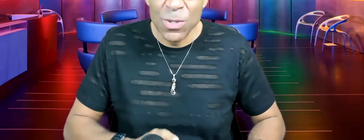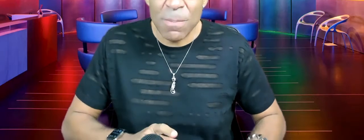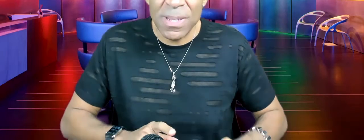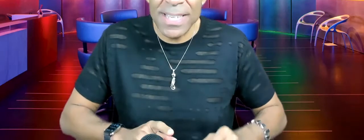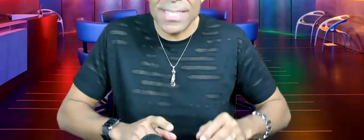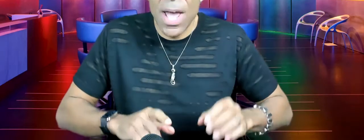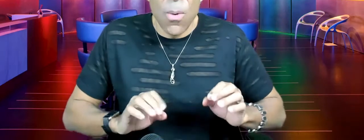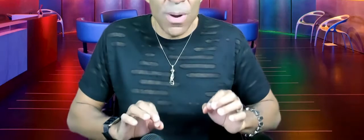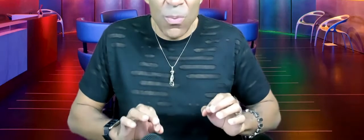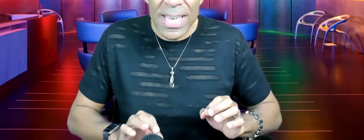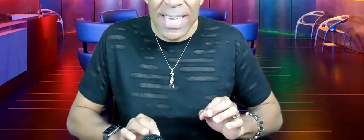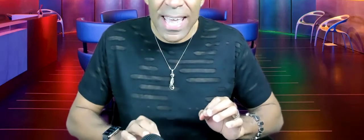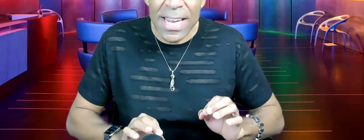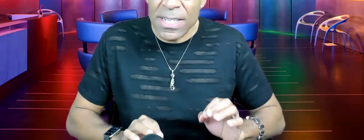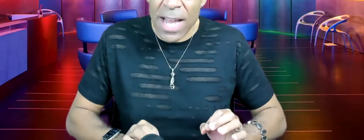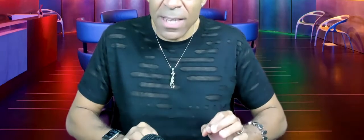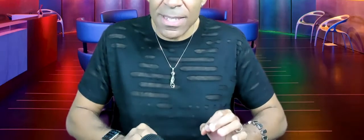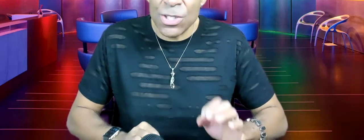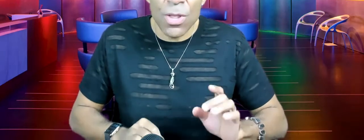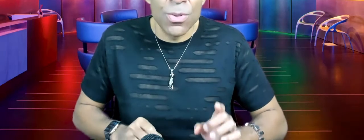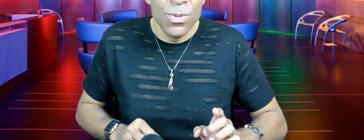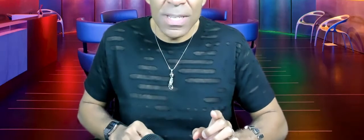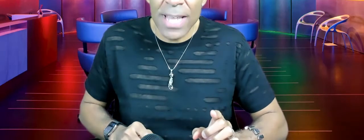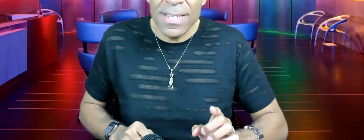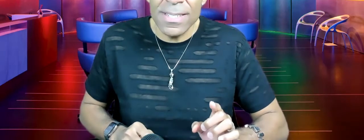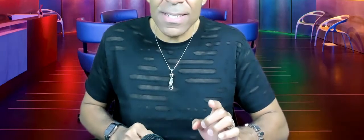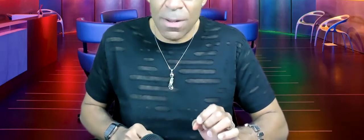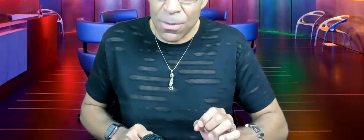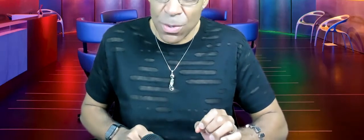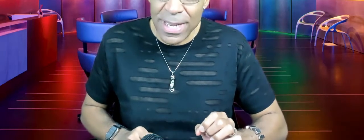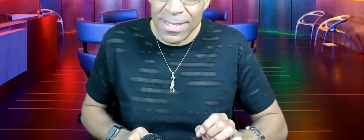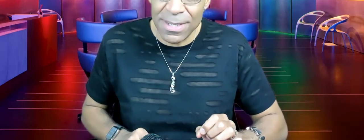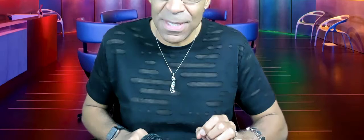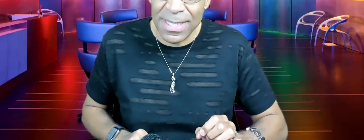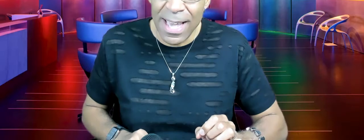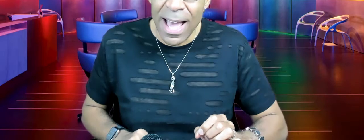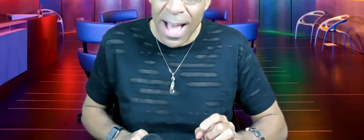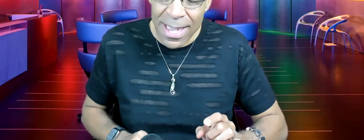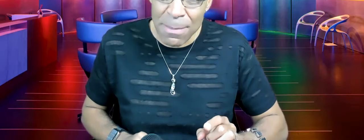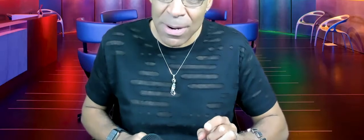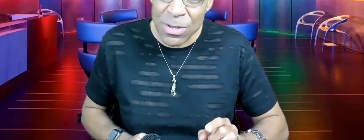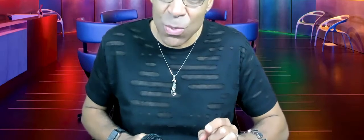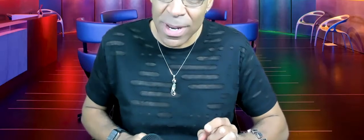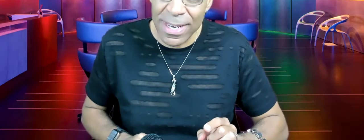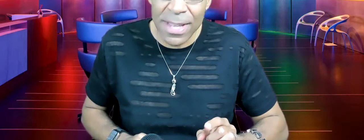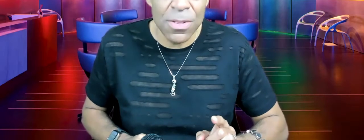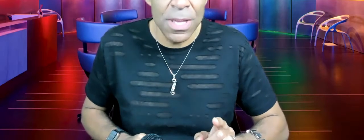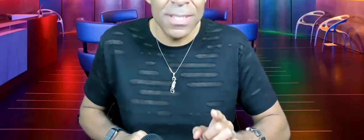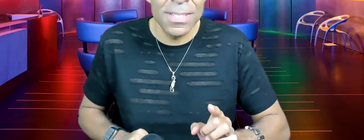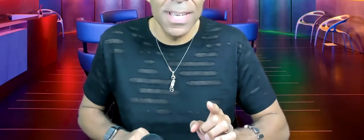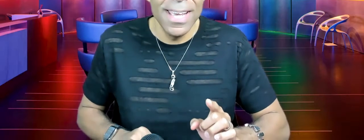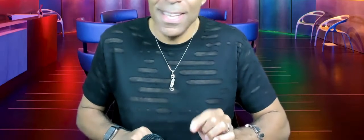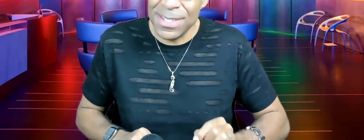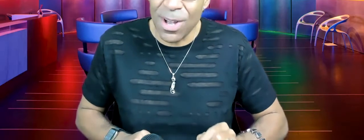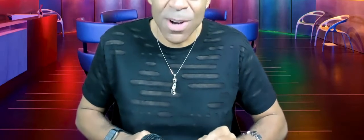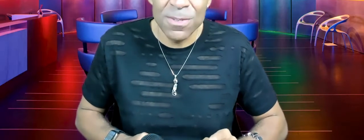Welcome to the place where we gain knowledge through the lens of creativity. I am Aaron Dworkin, and